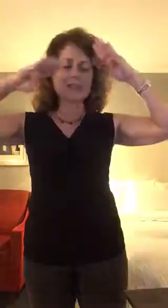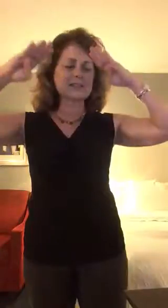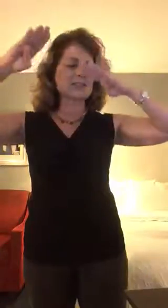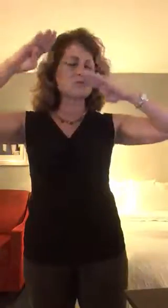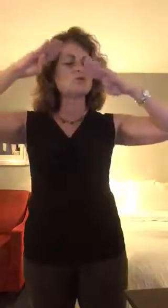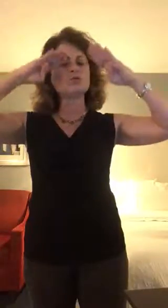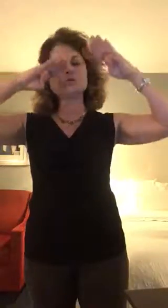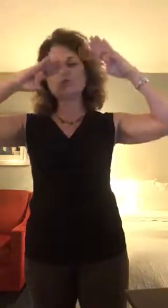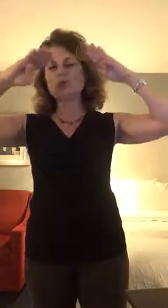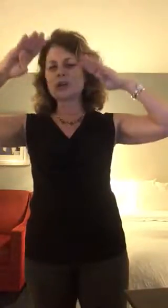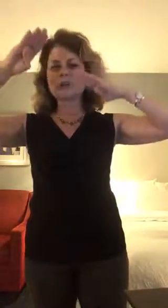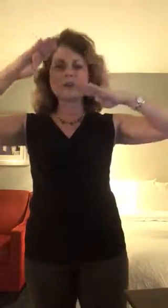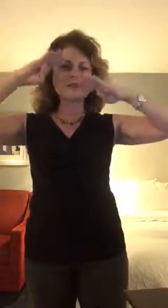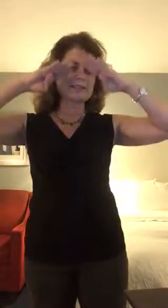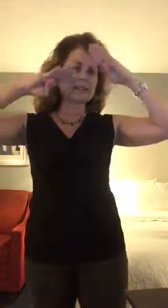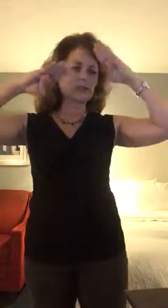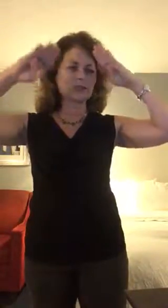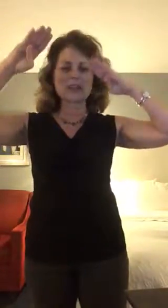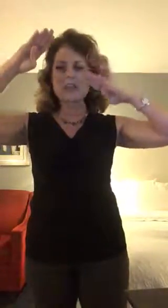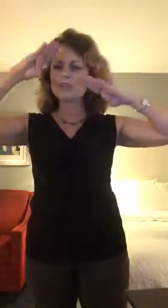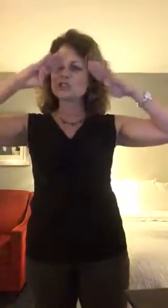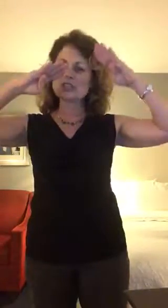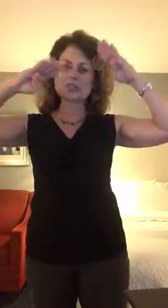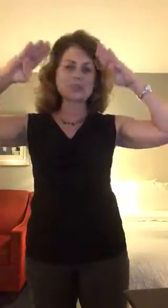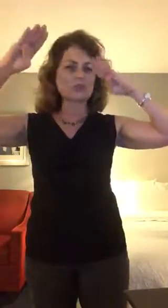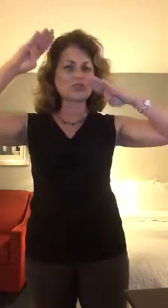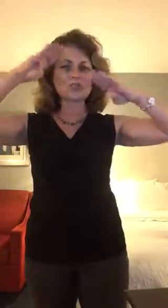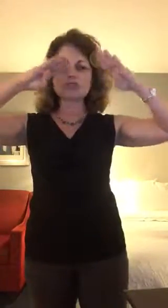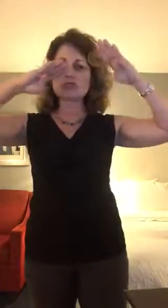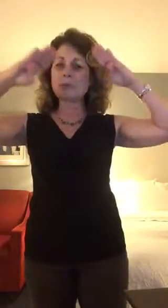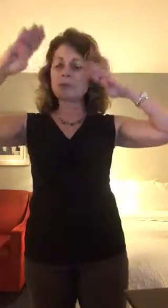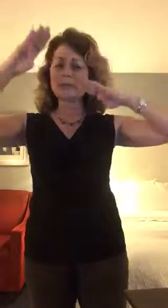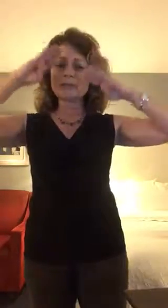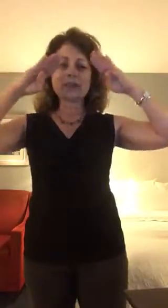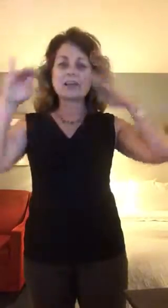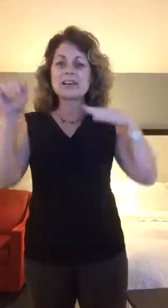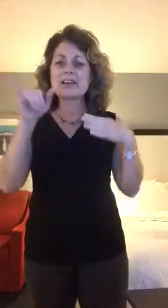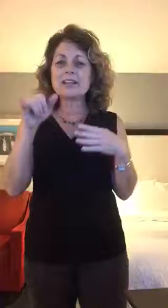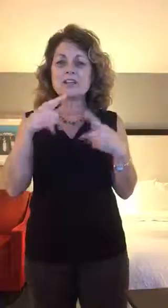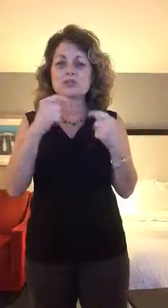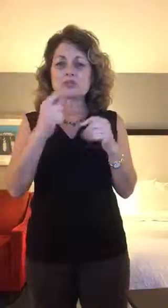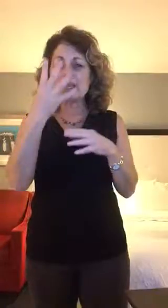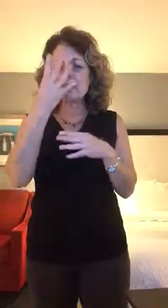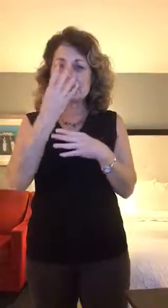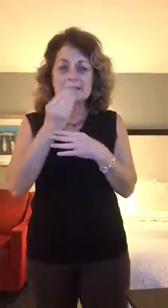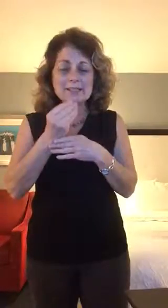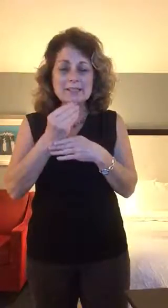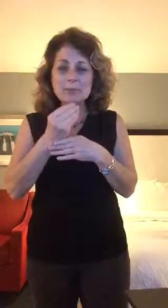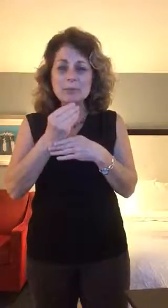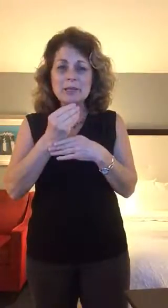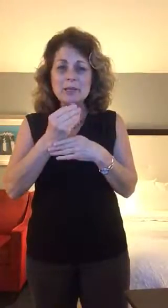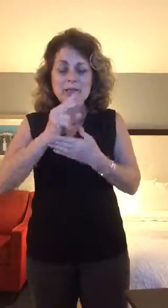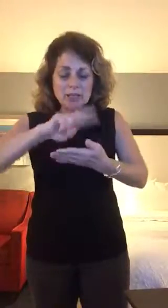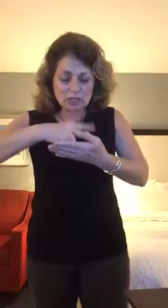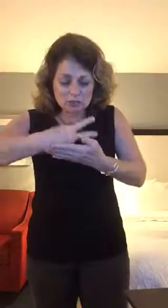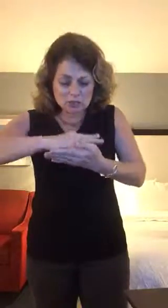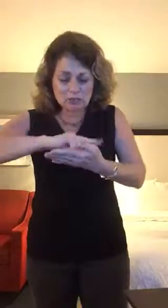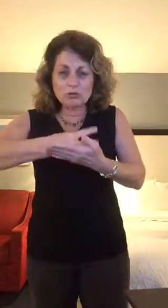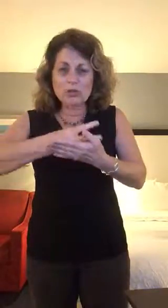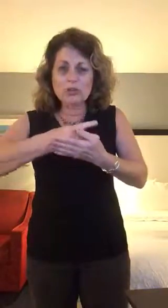thoughts and worries, and you're anxious and you're just troubled, kind of like you're trying to sleep and you're just rolling